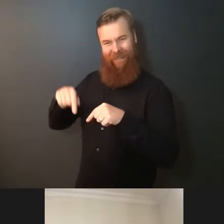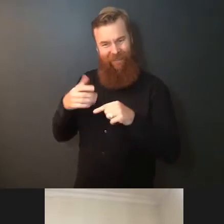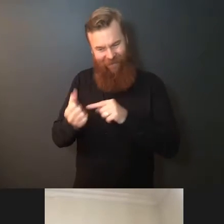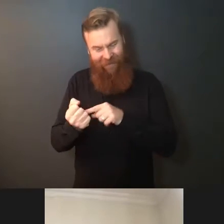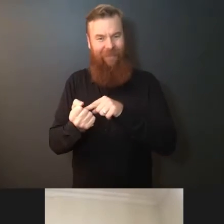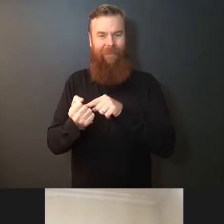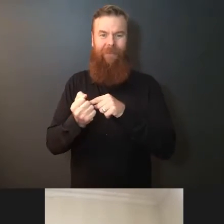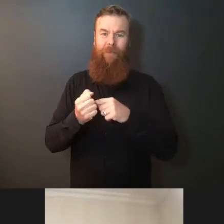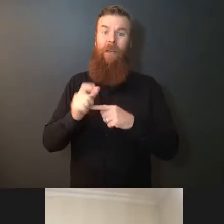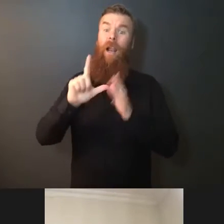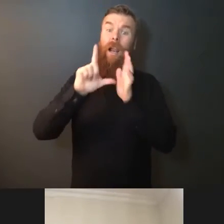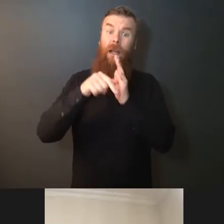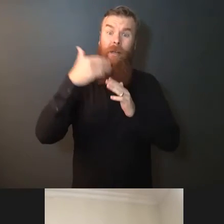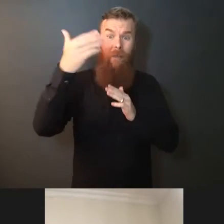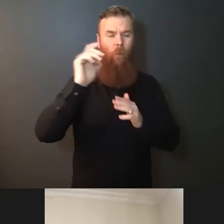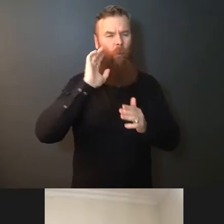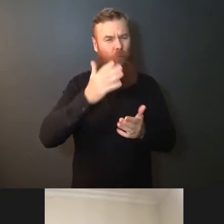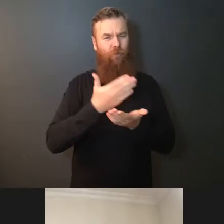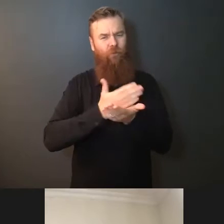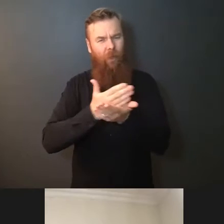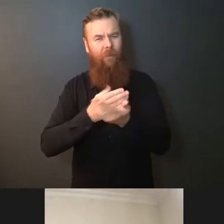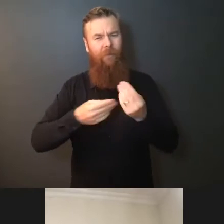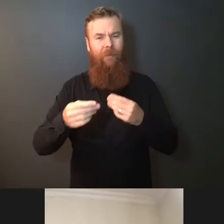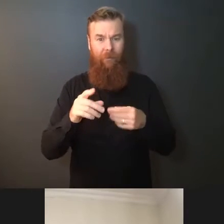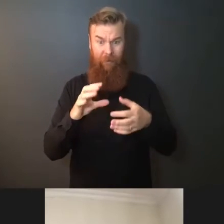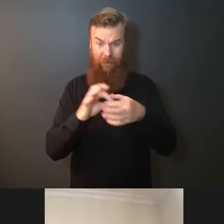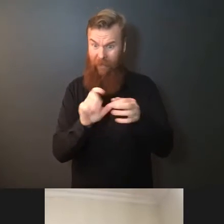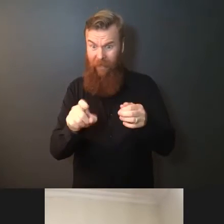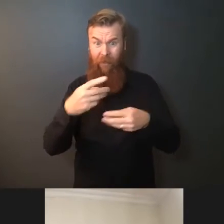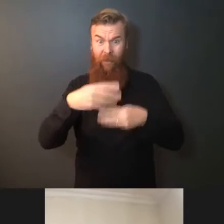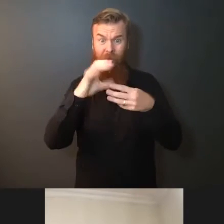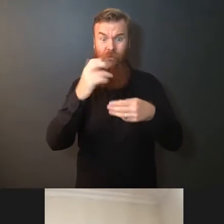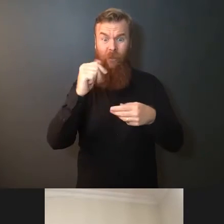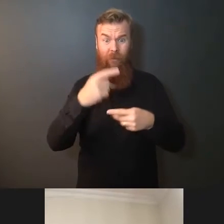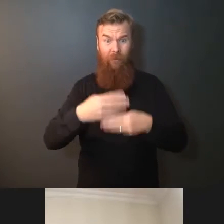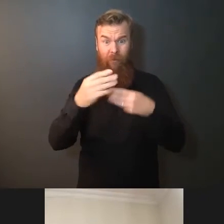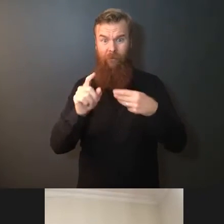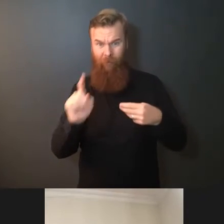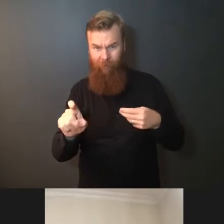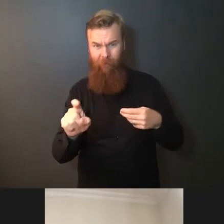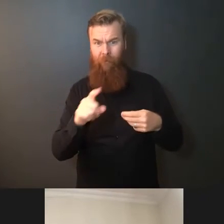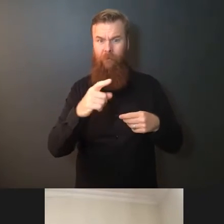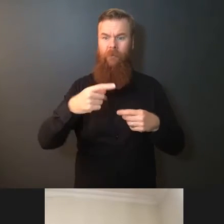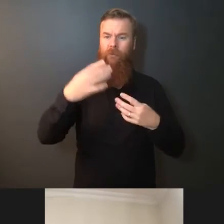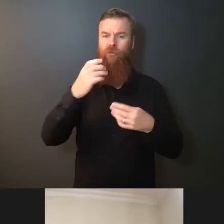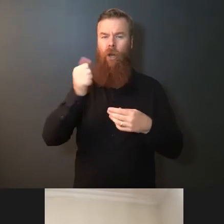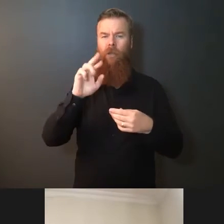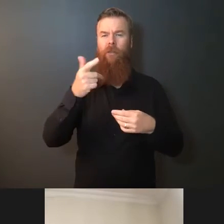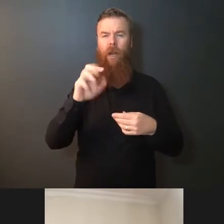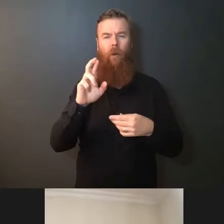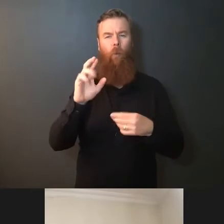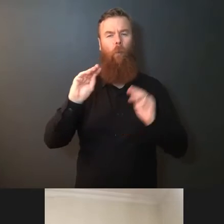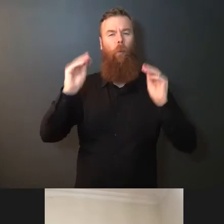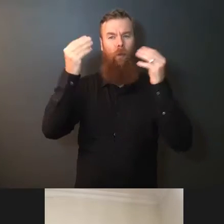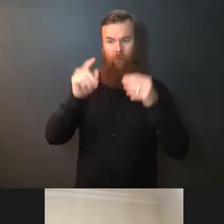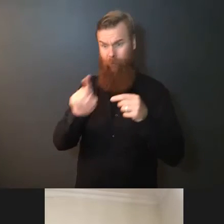It's a call to action that we were talking at the beginning of this session that would be great for you to